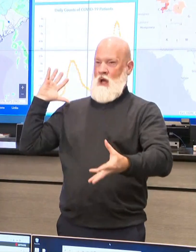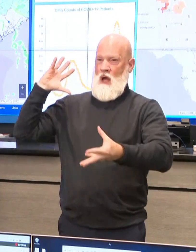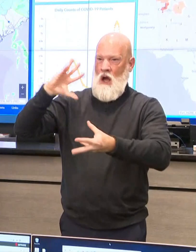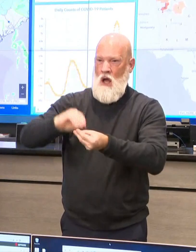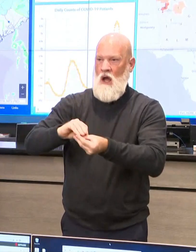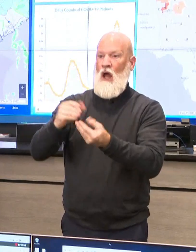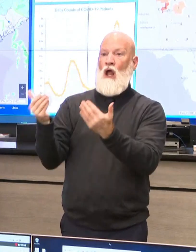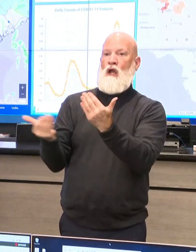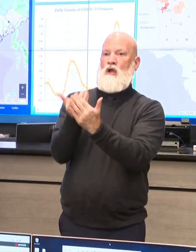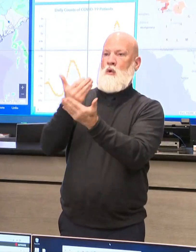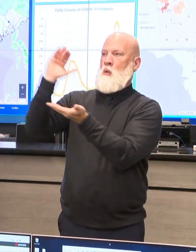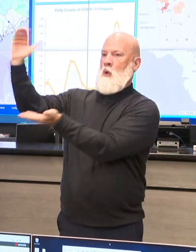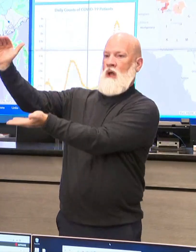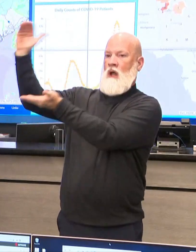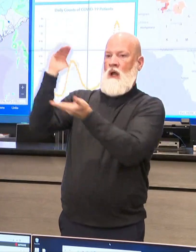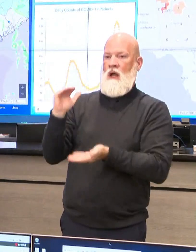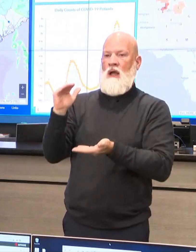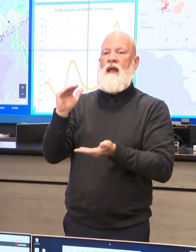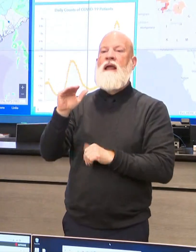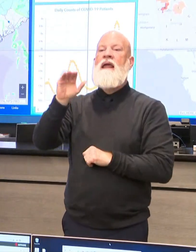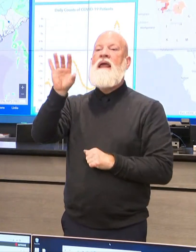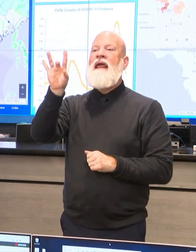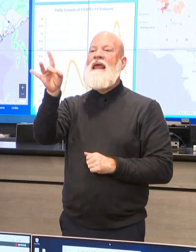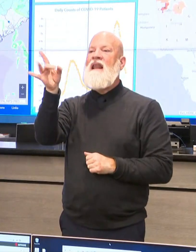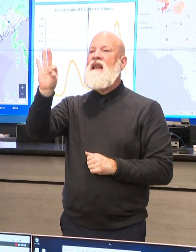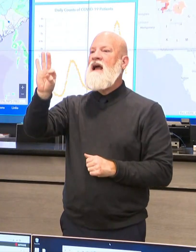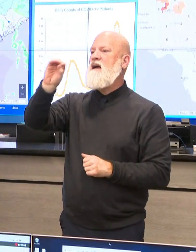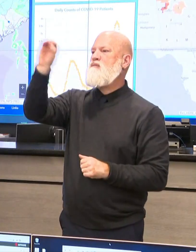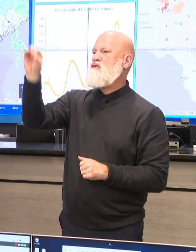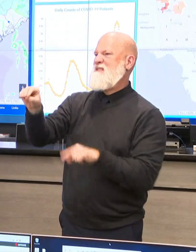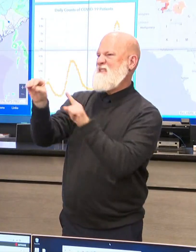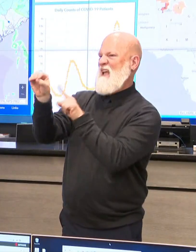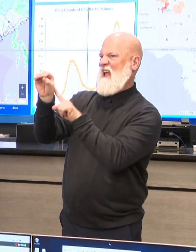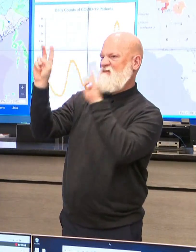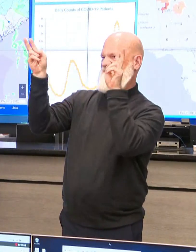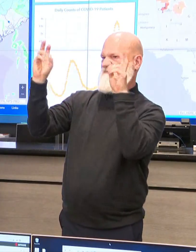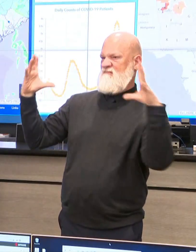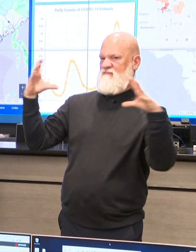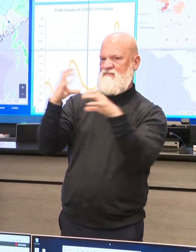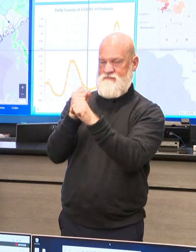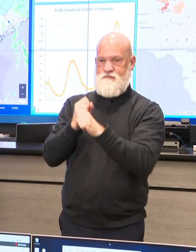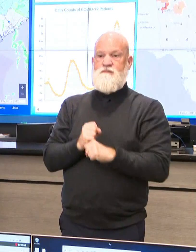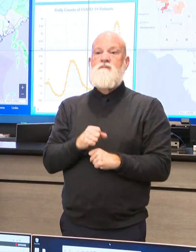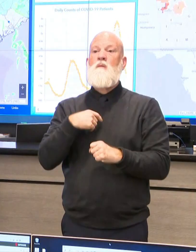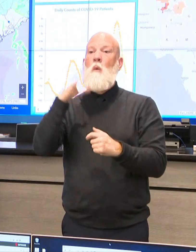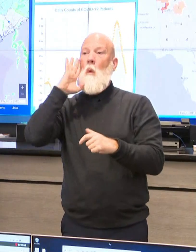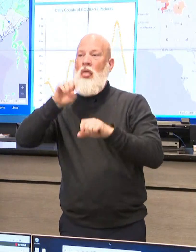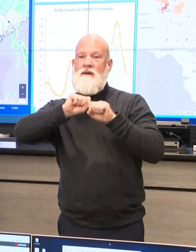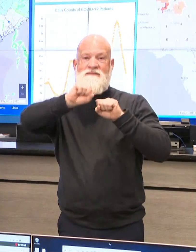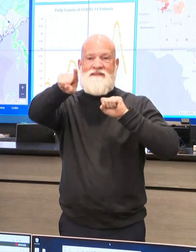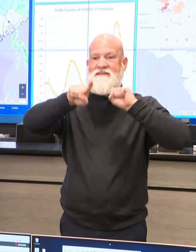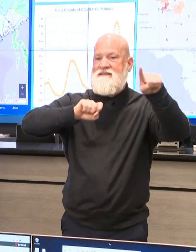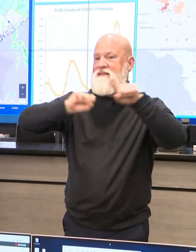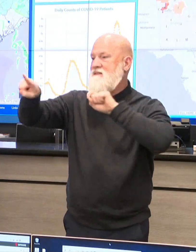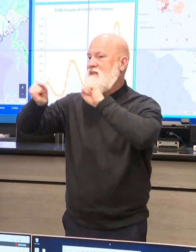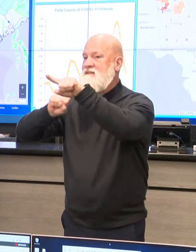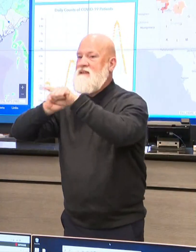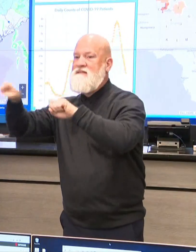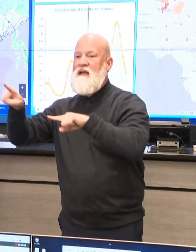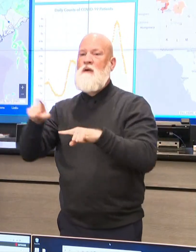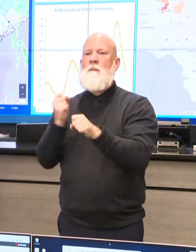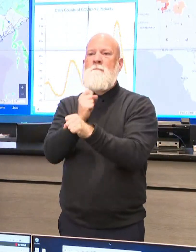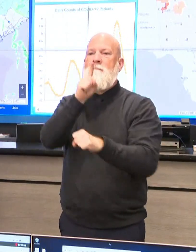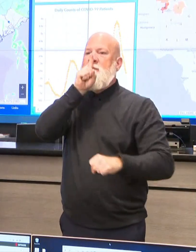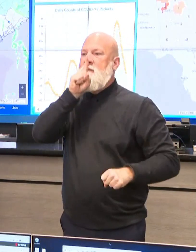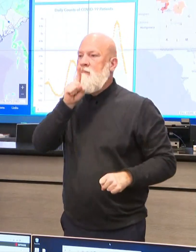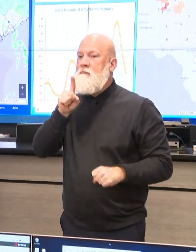Georgia controls in terms of distribution and administration, we have put 9 out of 10 shots available in the